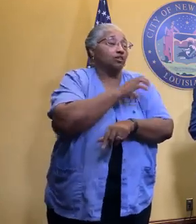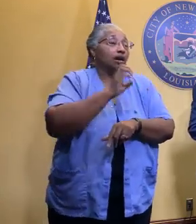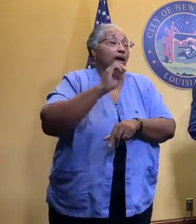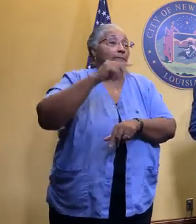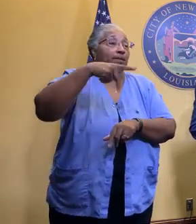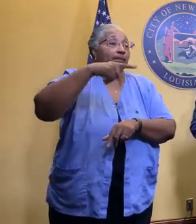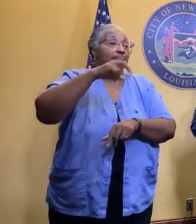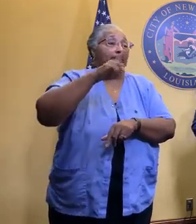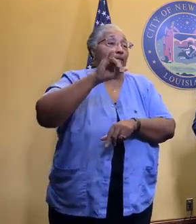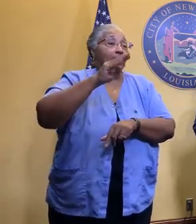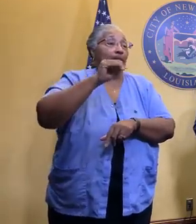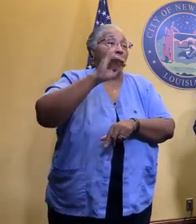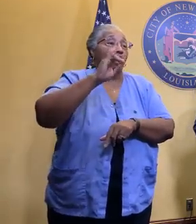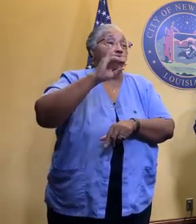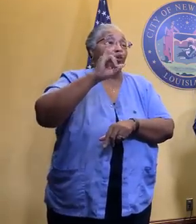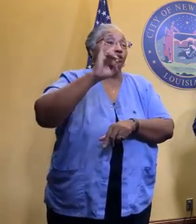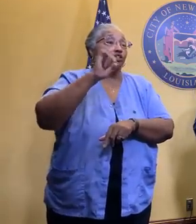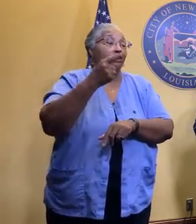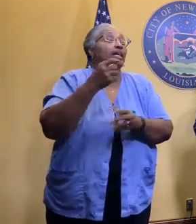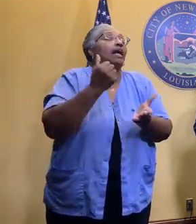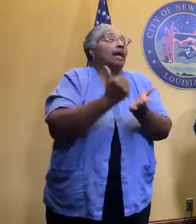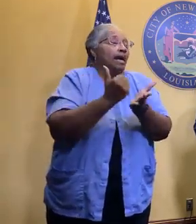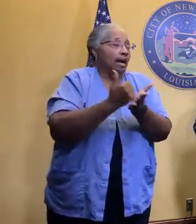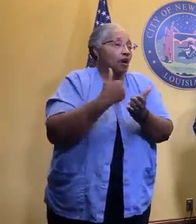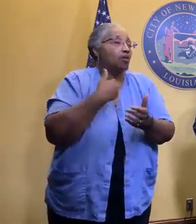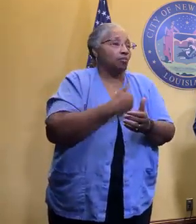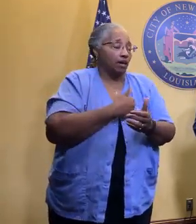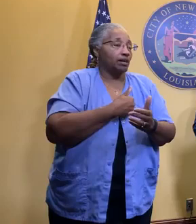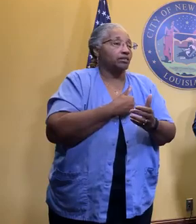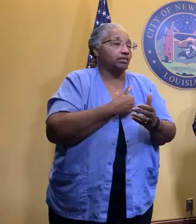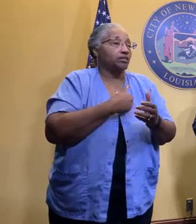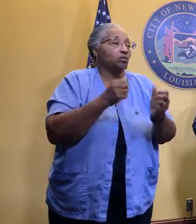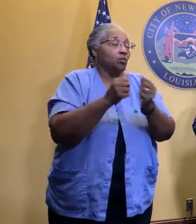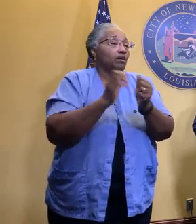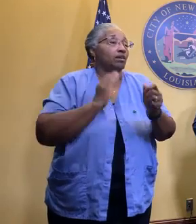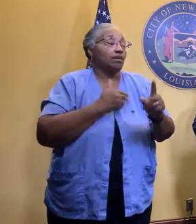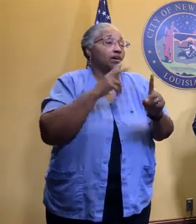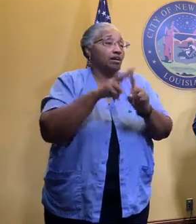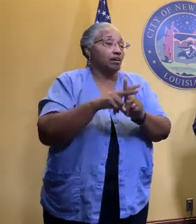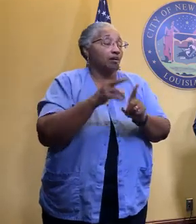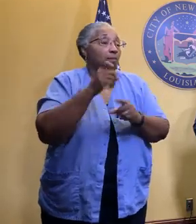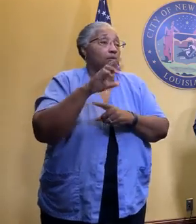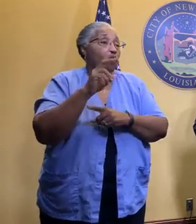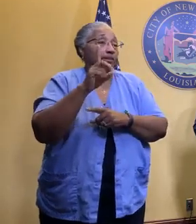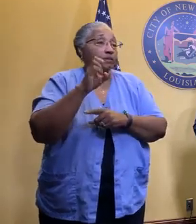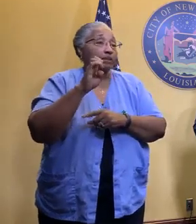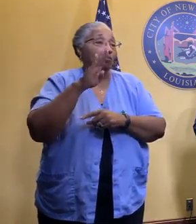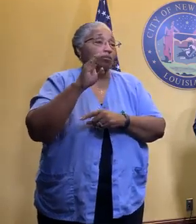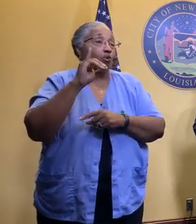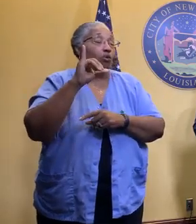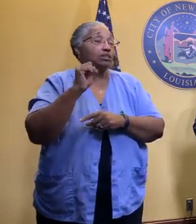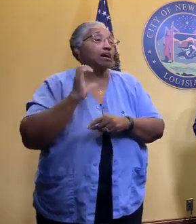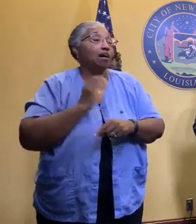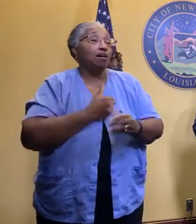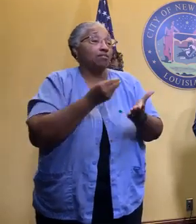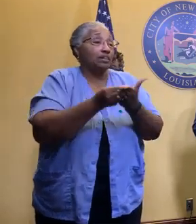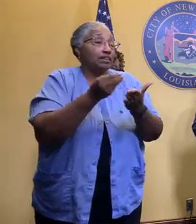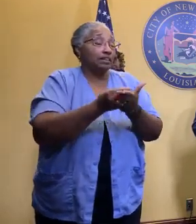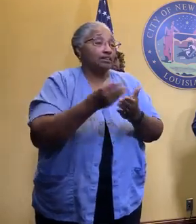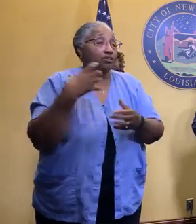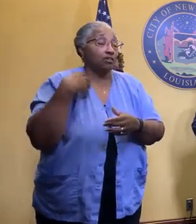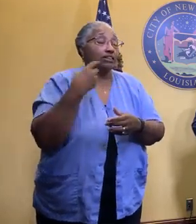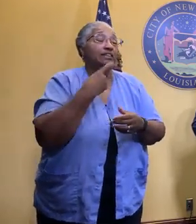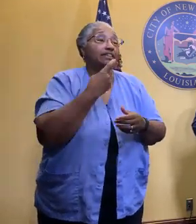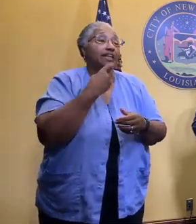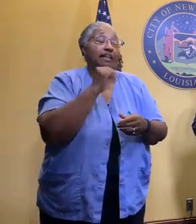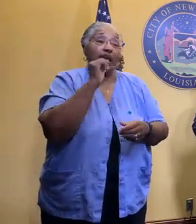who helped us fashion our application and make it competitive. Mr. Mark DeVos was our financial officer that told me it's not his